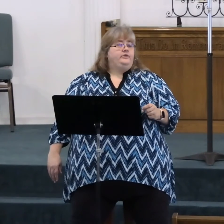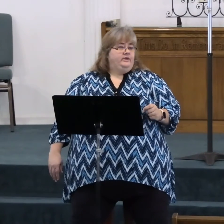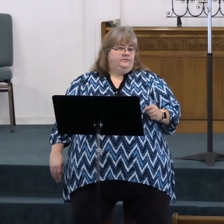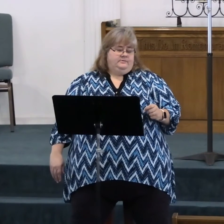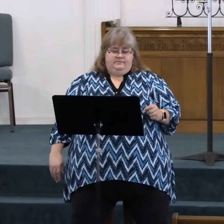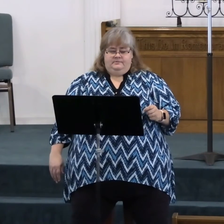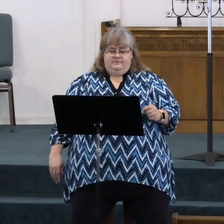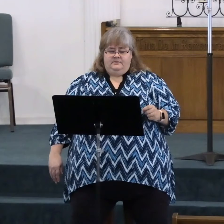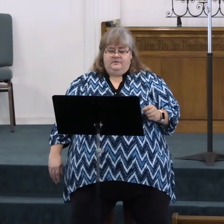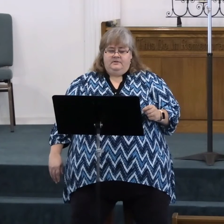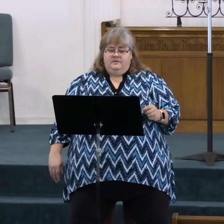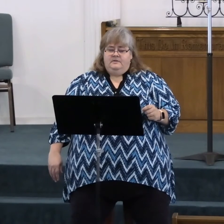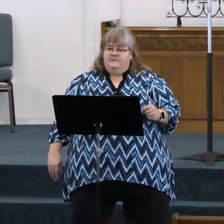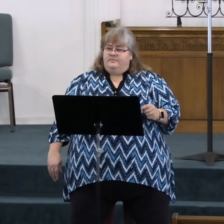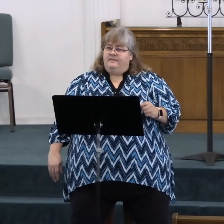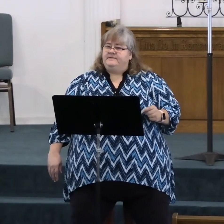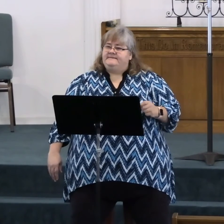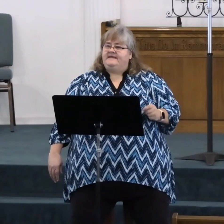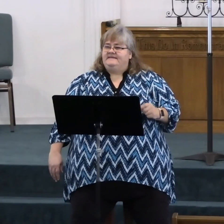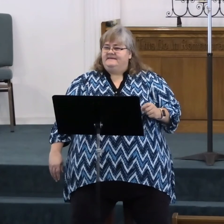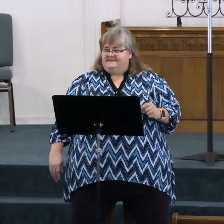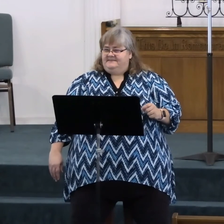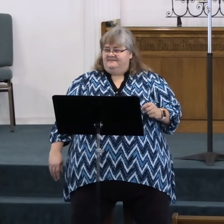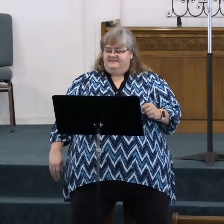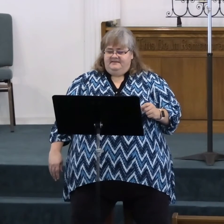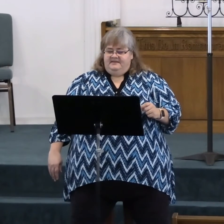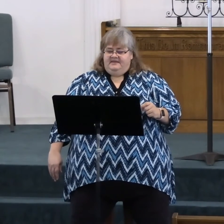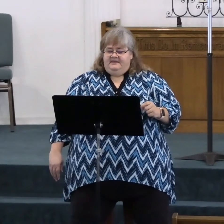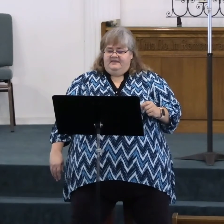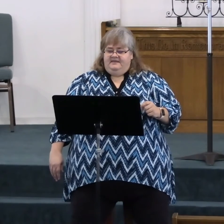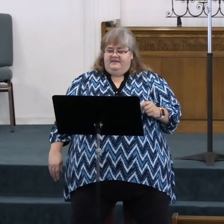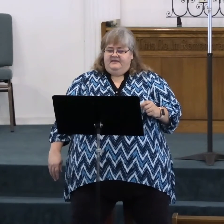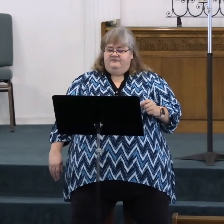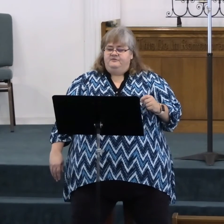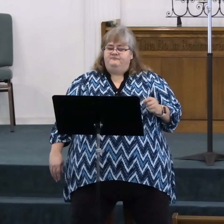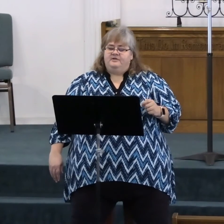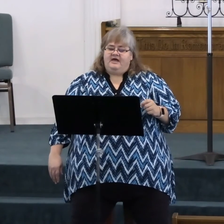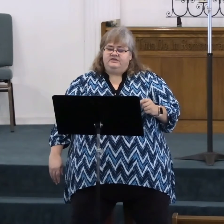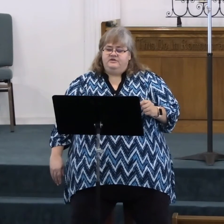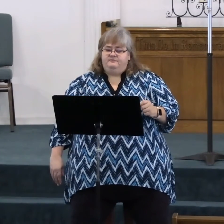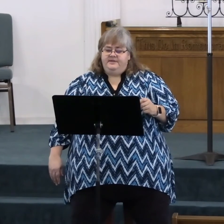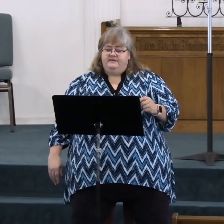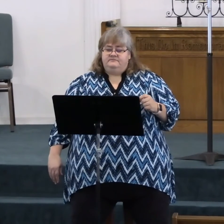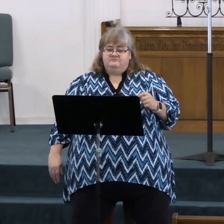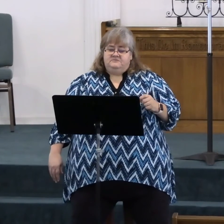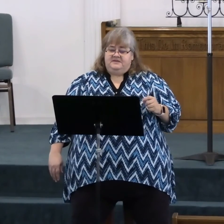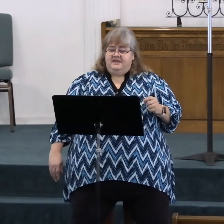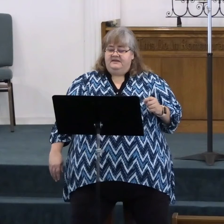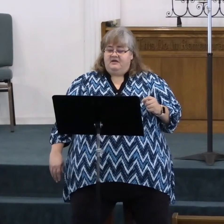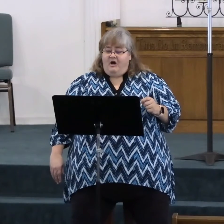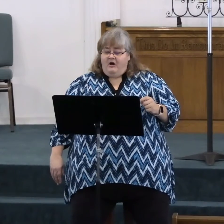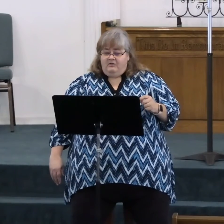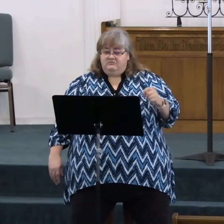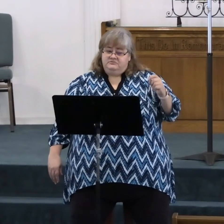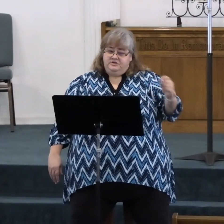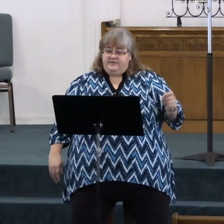do. But I'm going to say this. If you feel like you've been getting all you